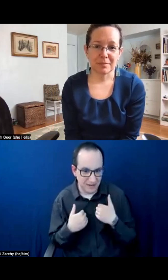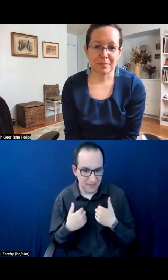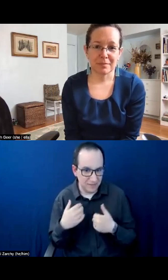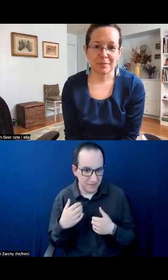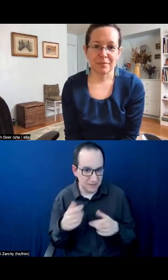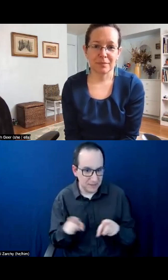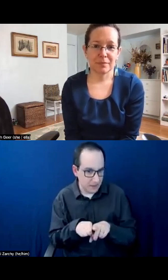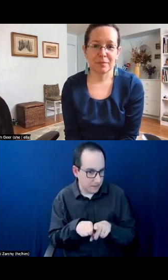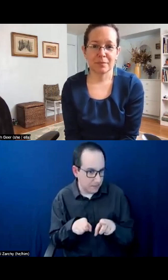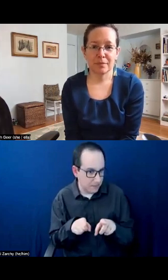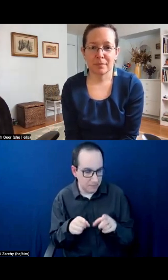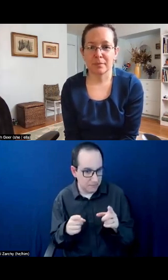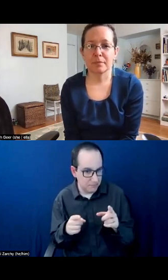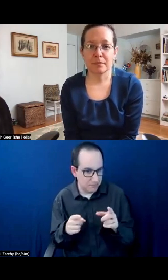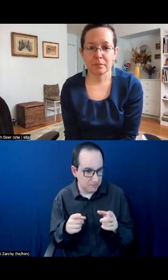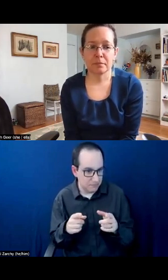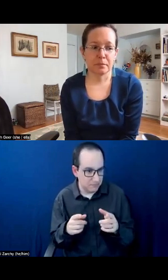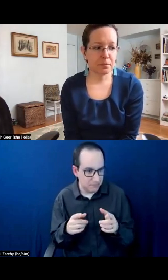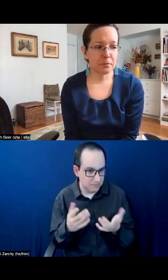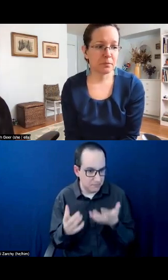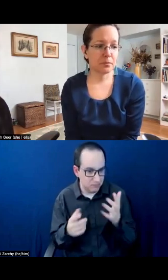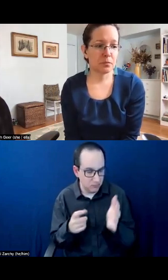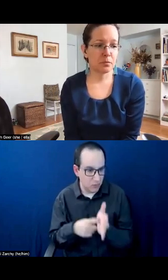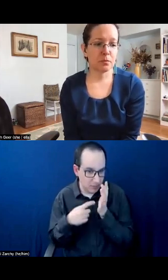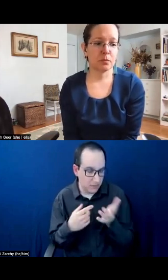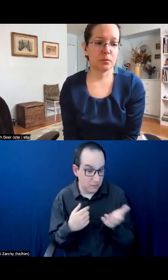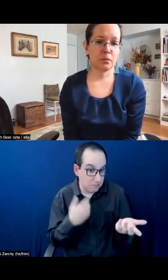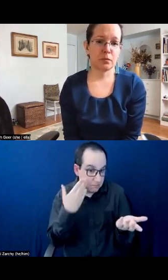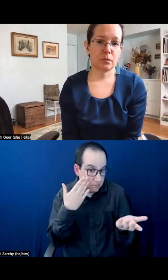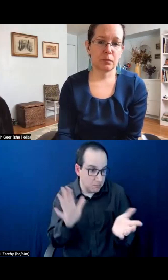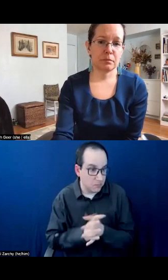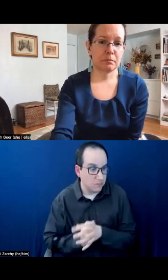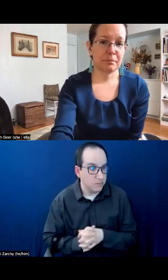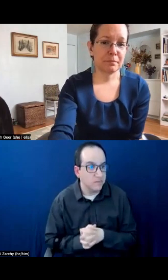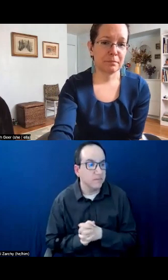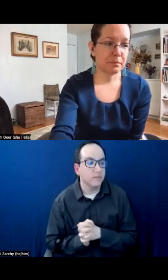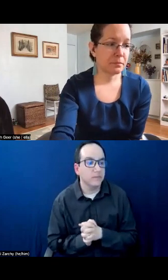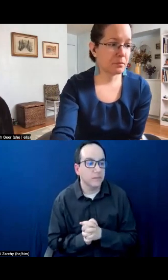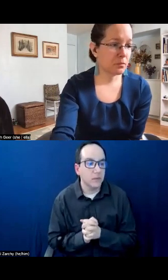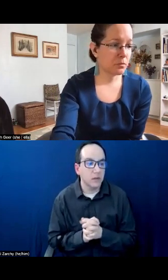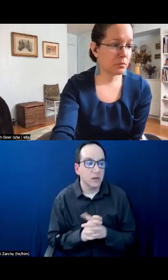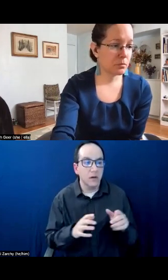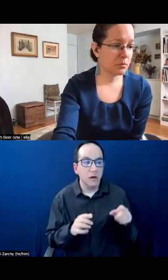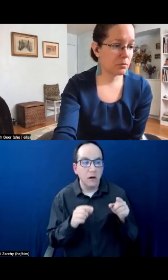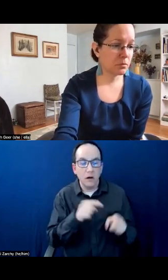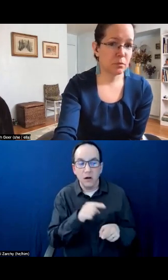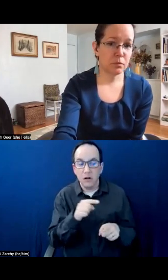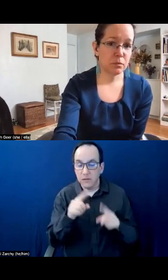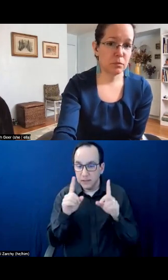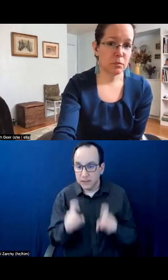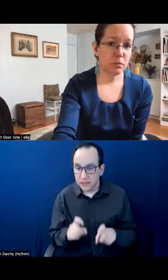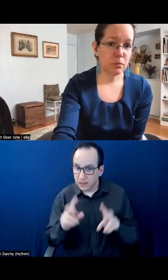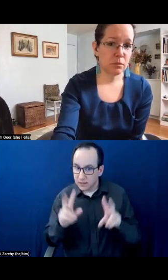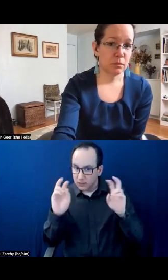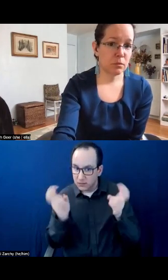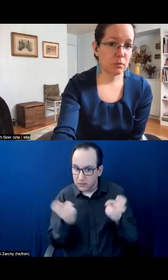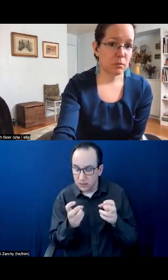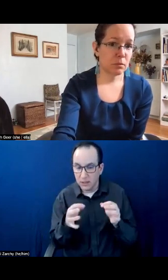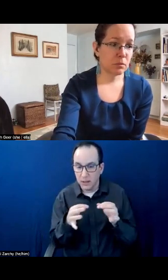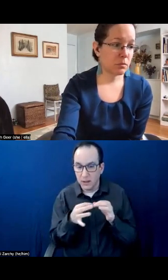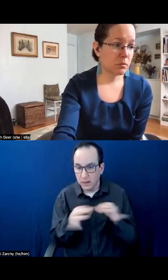So some of you may be in other states and may have a similar system. I'm not sure if you have that requirement, but